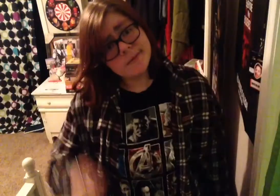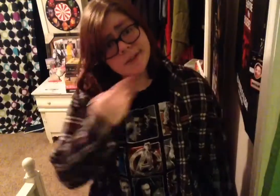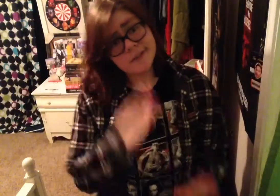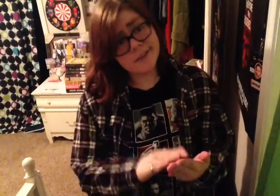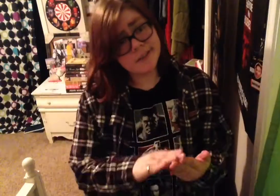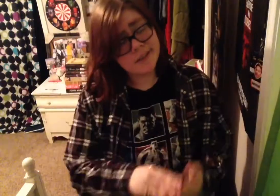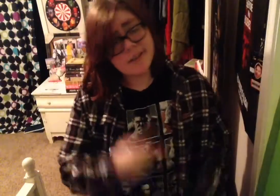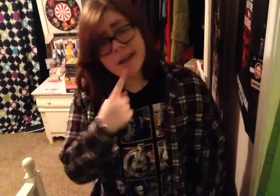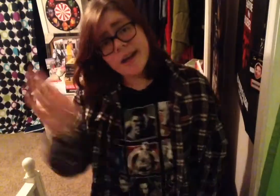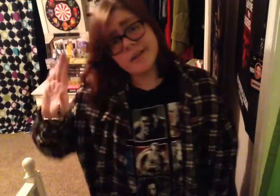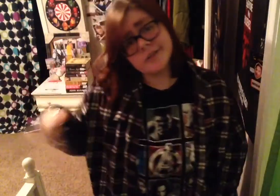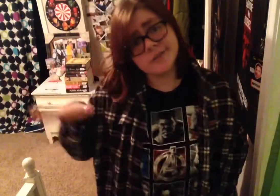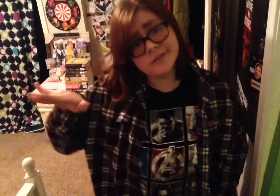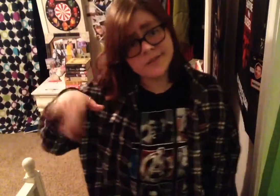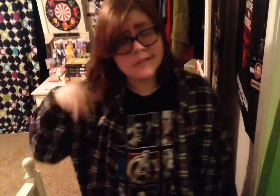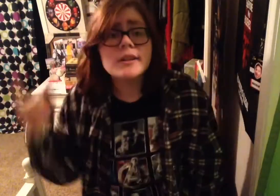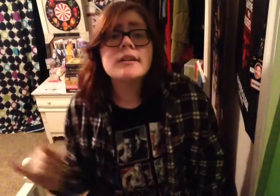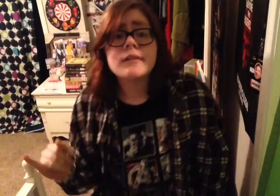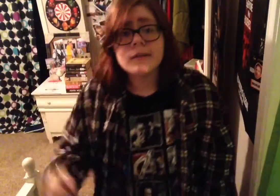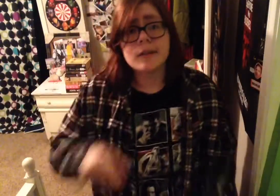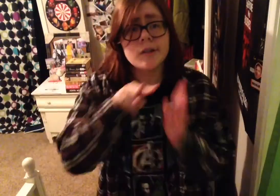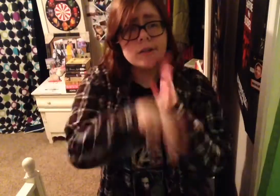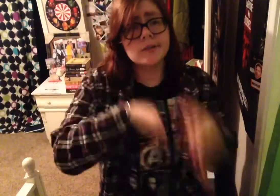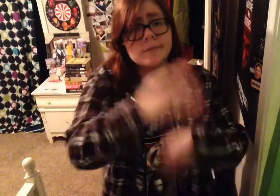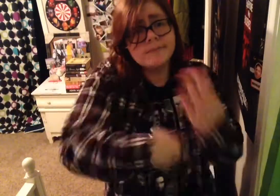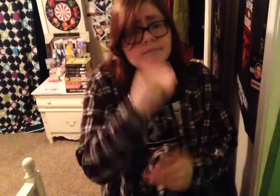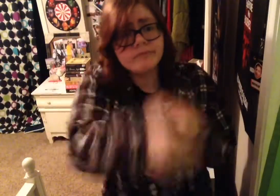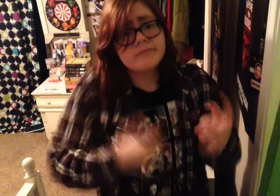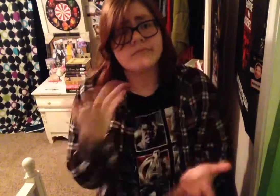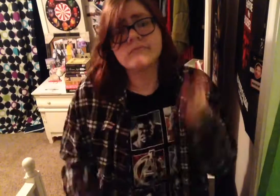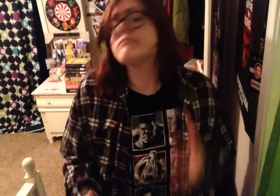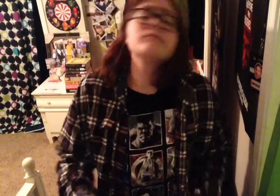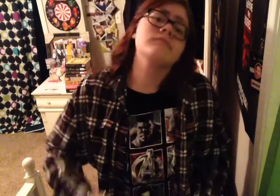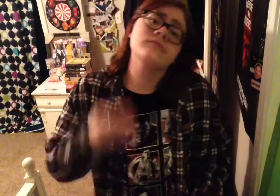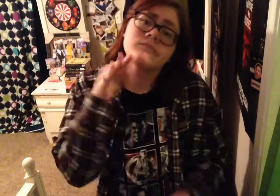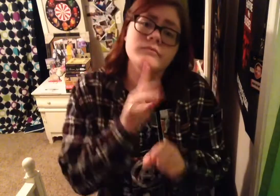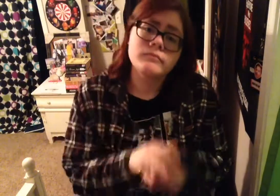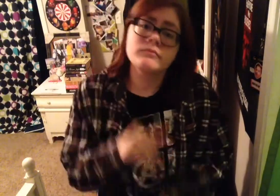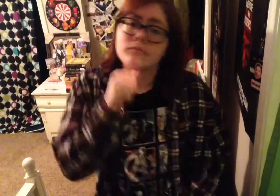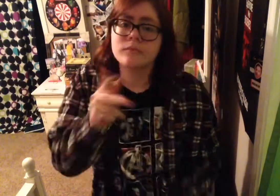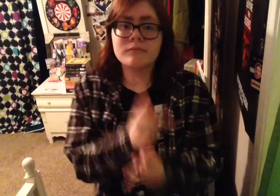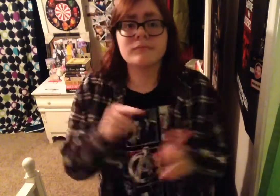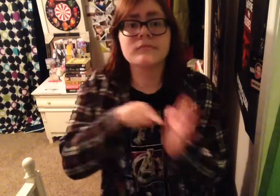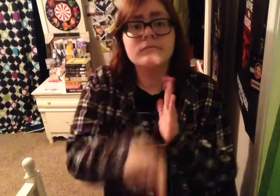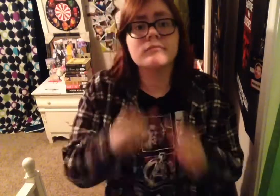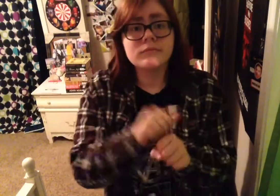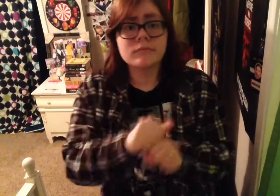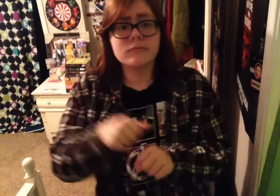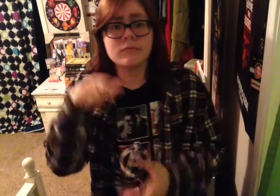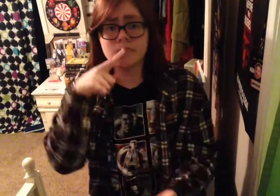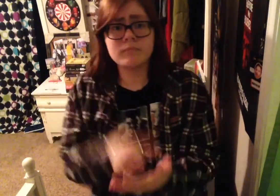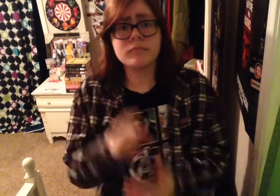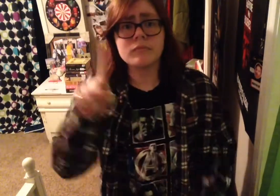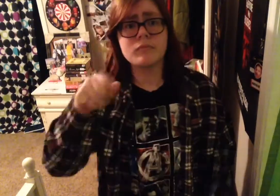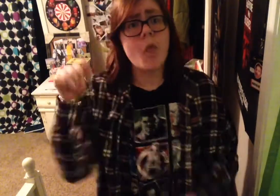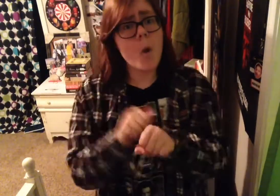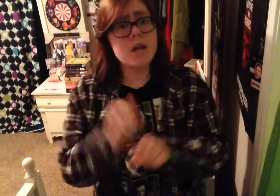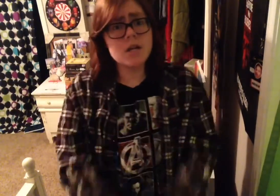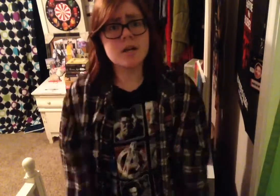level, and say hi to the Jevisons. And the spies all around me, maybe they can confirm. I don't care if I kill my career with his letter, confiding you to one term.